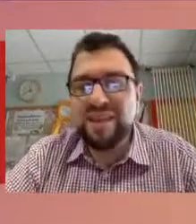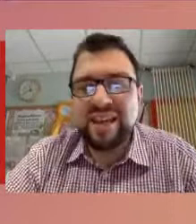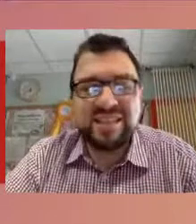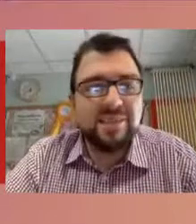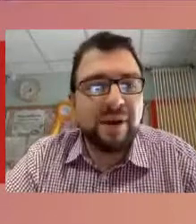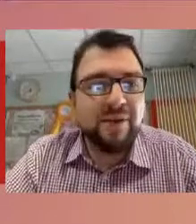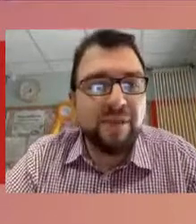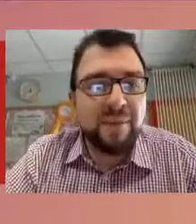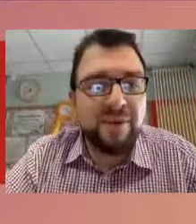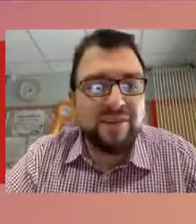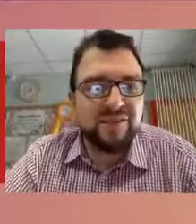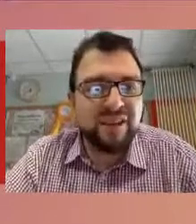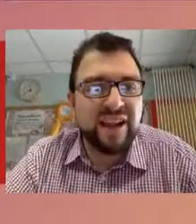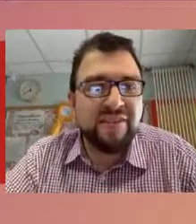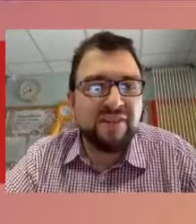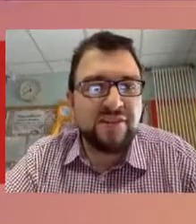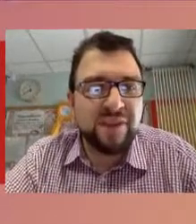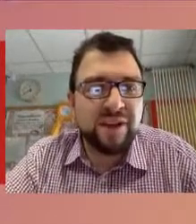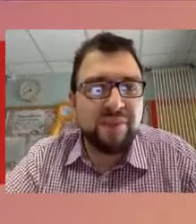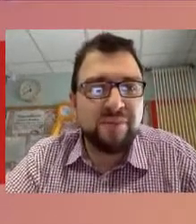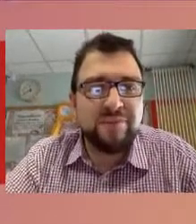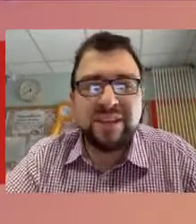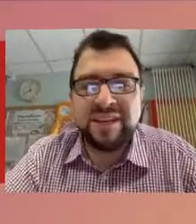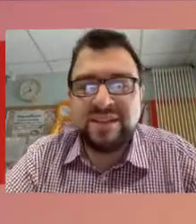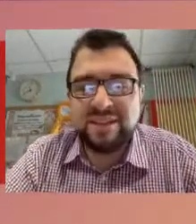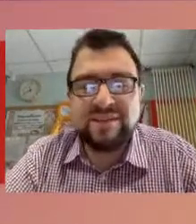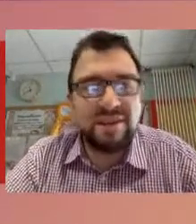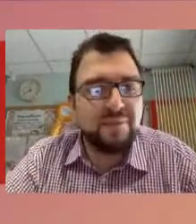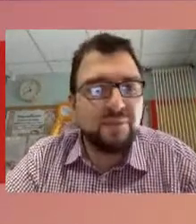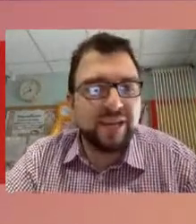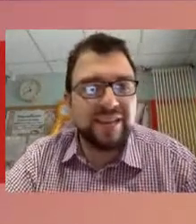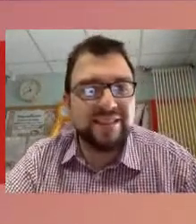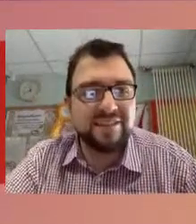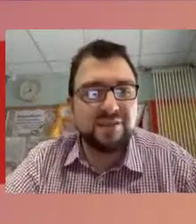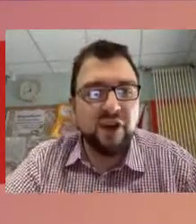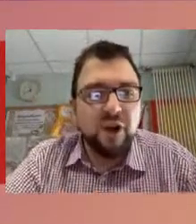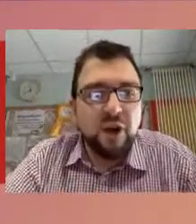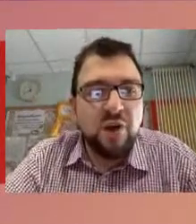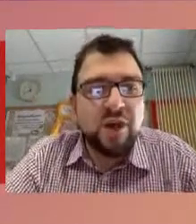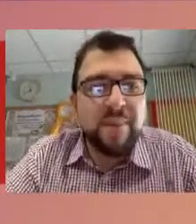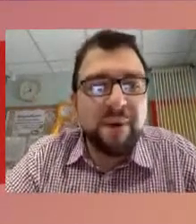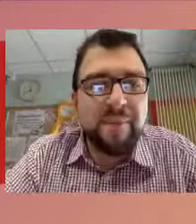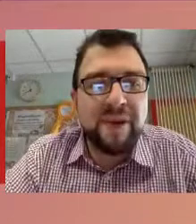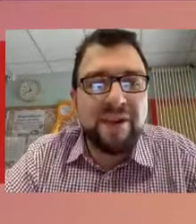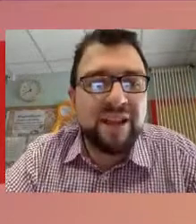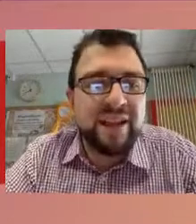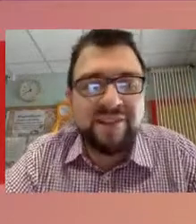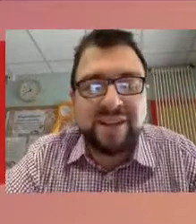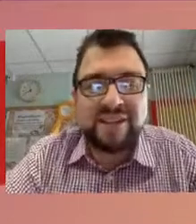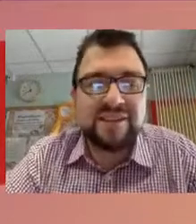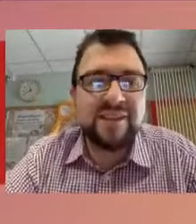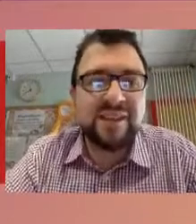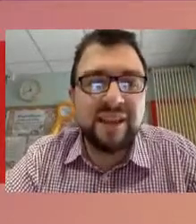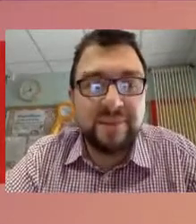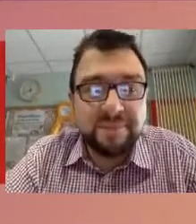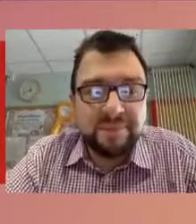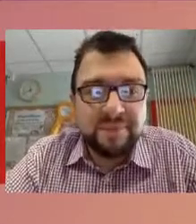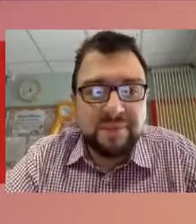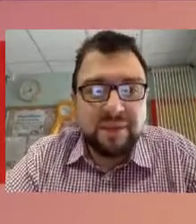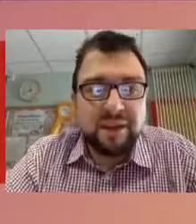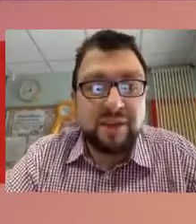me some guesses about who that person is on the left. I'll just wait a couple more seconds, see if there's any more guesses of who that might be on the left-hand side